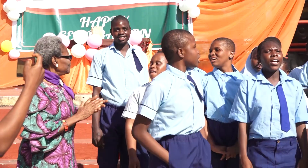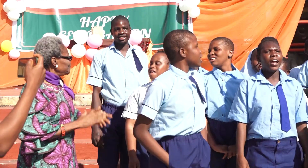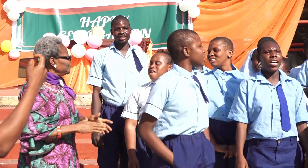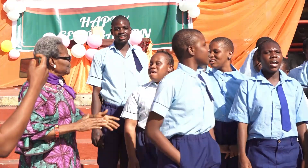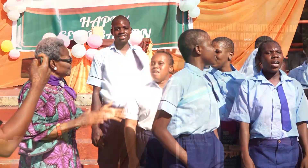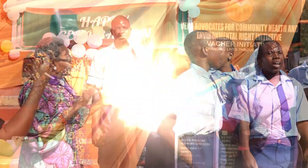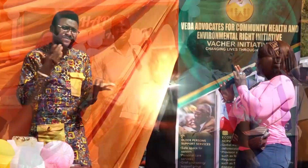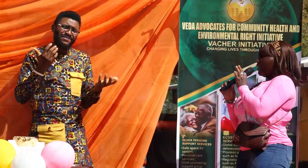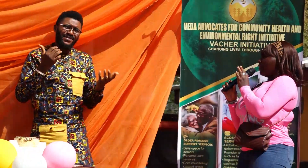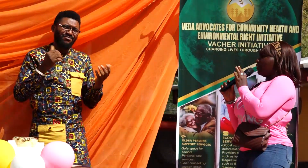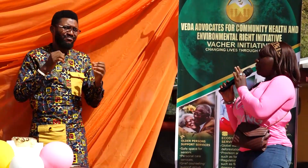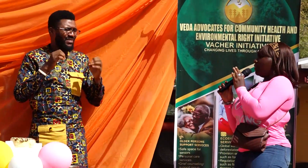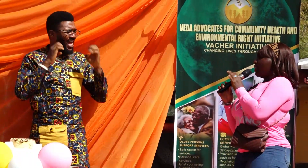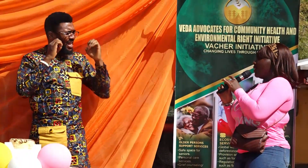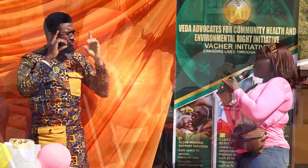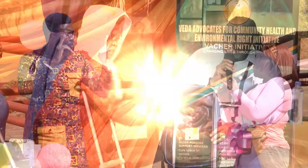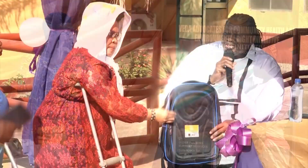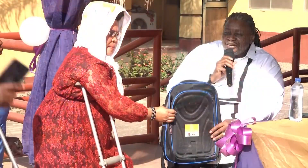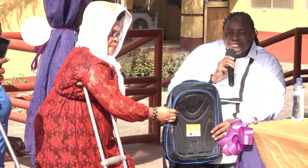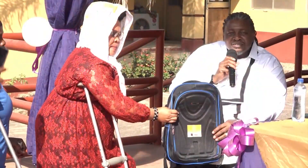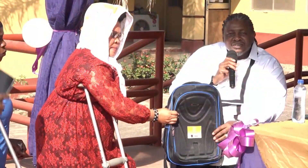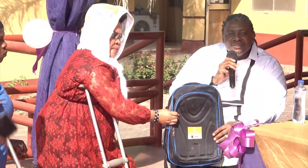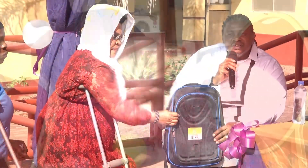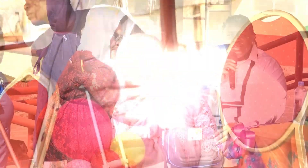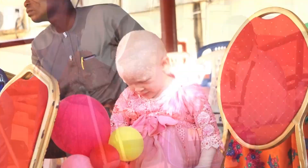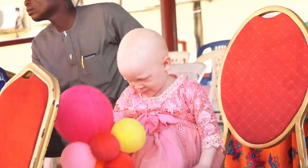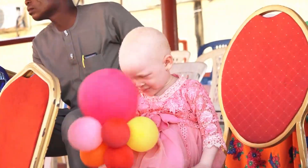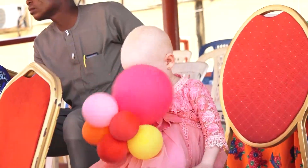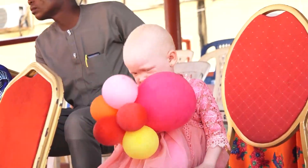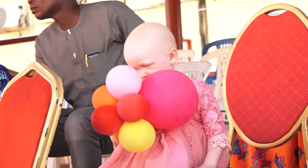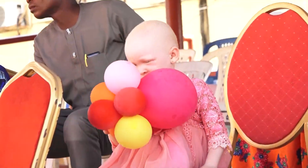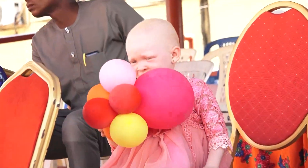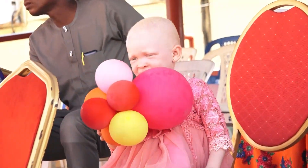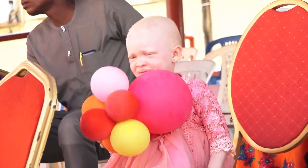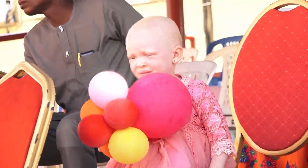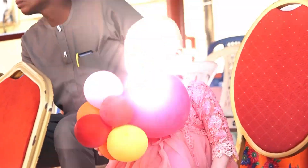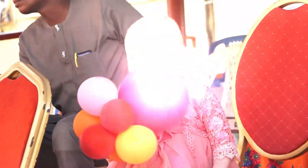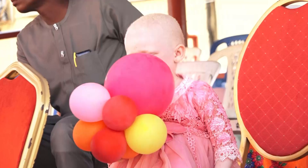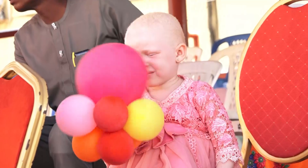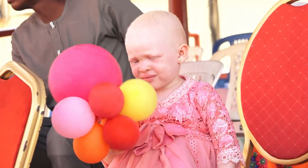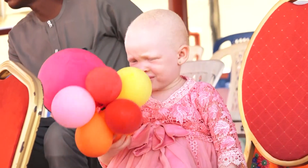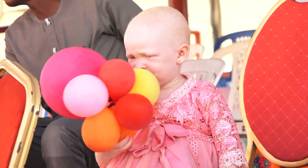The blind, deaf, physically challenged, or having one deformity or